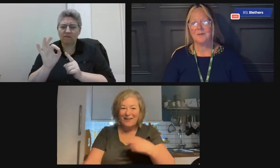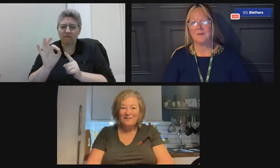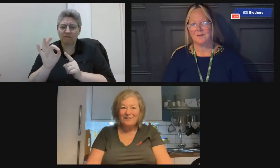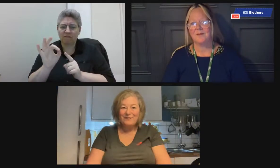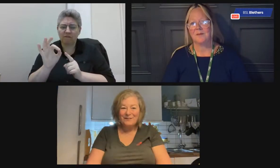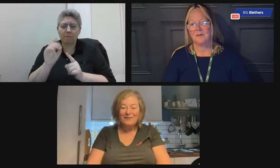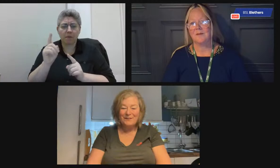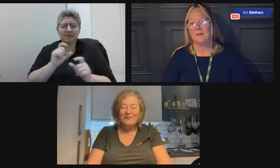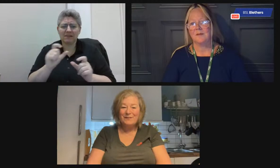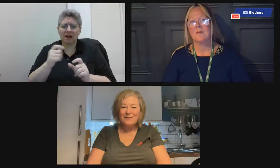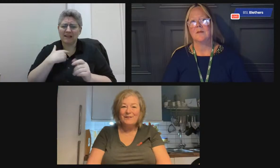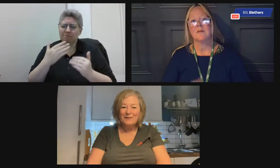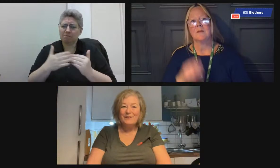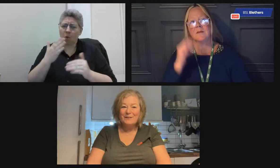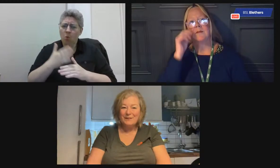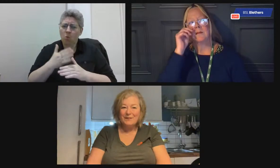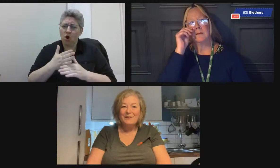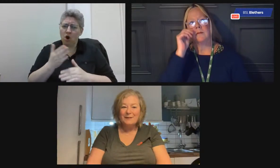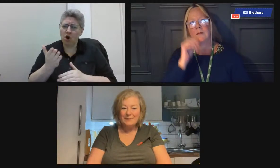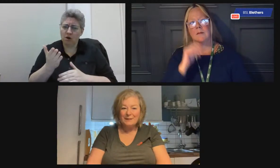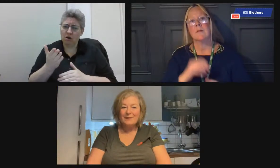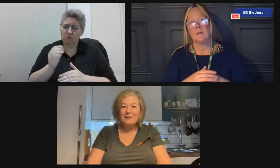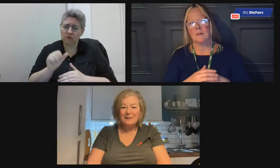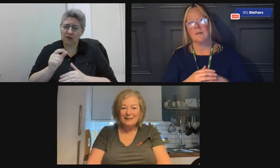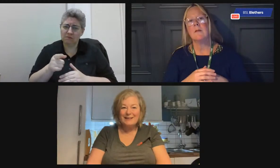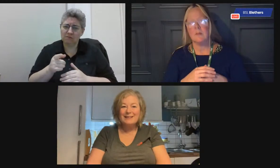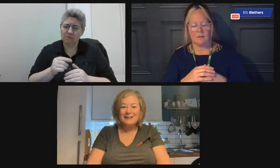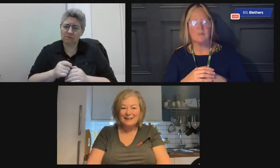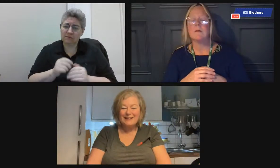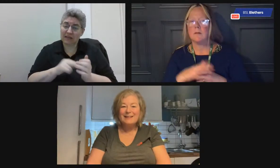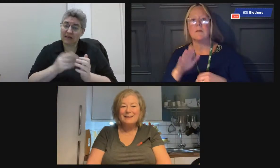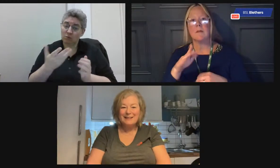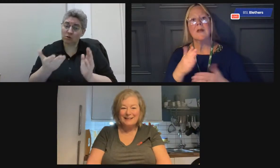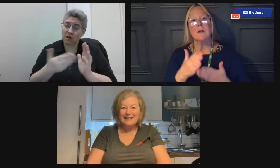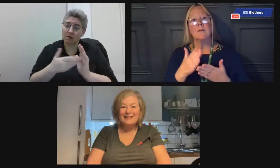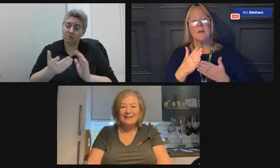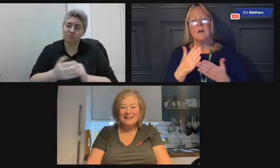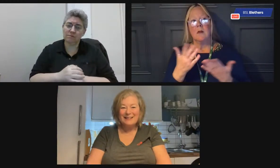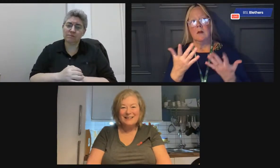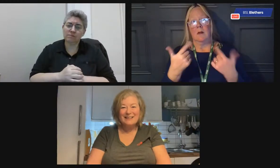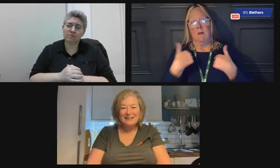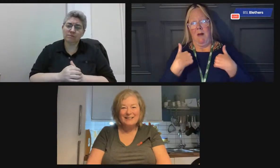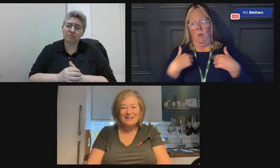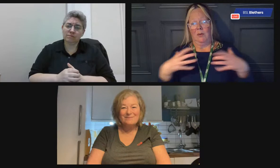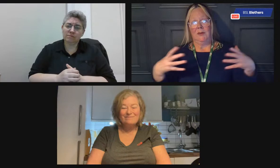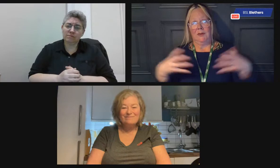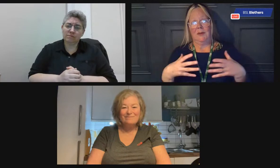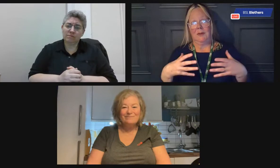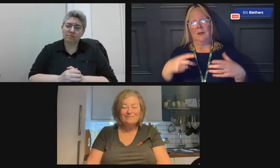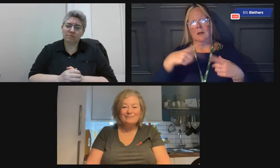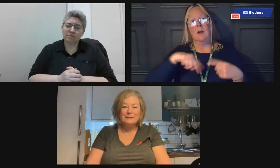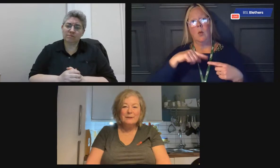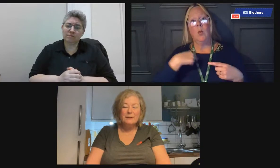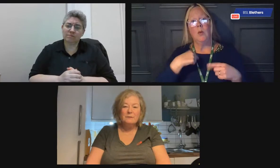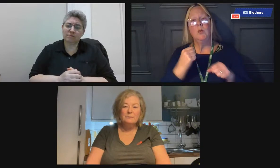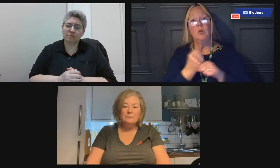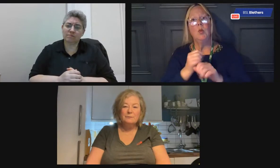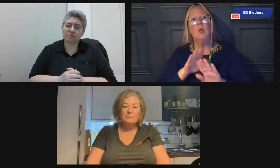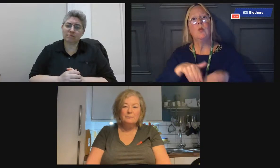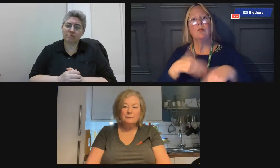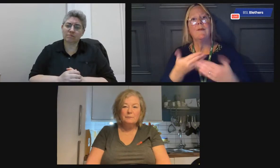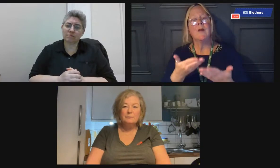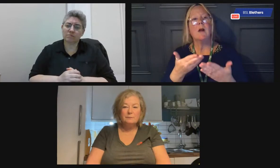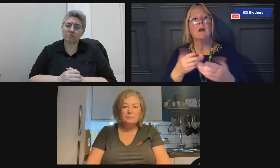that, I mean, that's so tough for people. I'm sure things have improved, but we still need more, right? Am I right, Nikki?